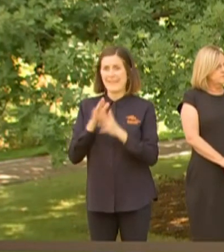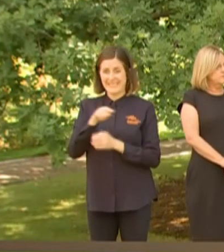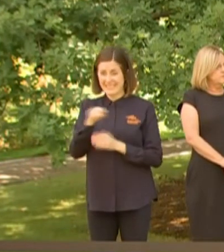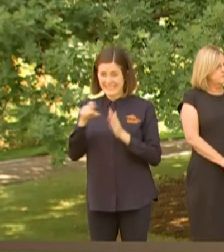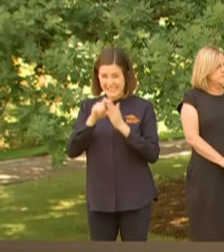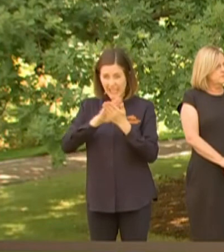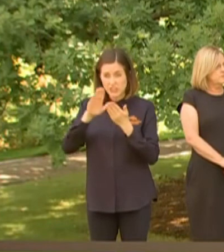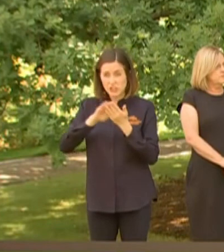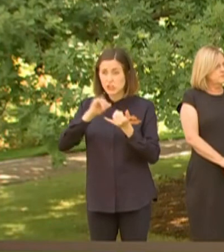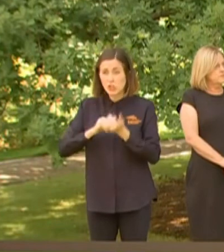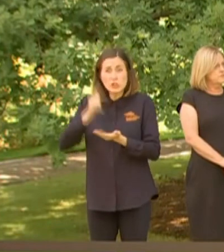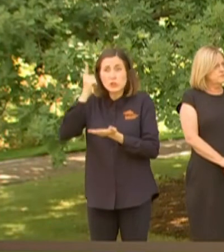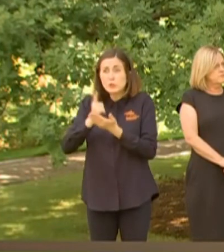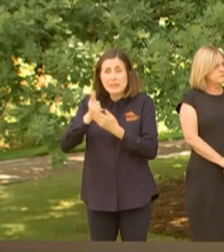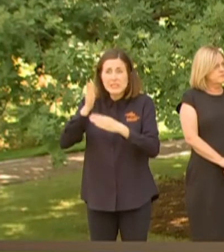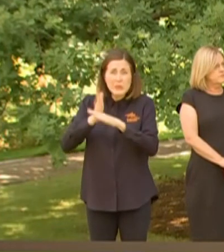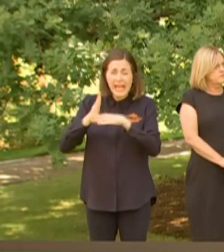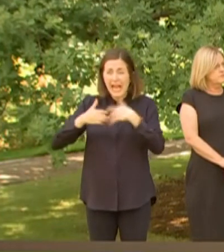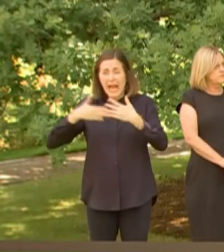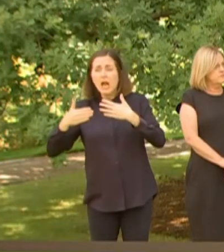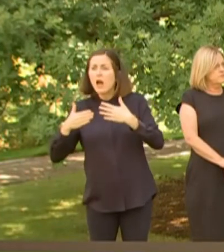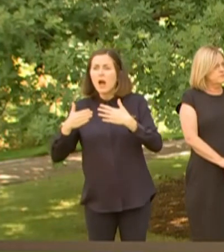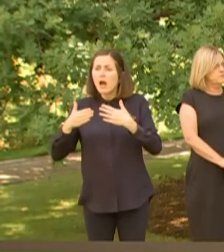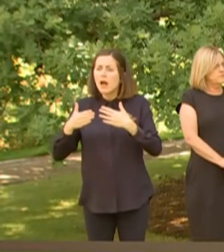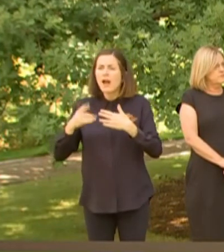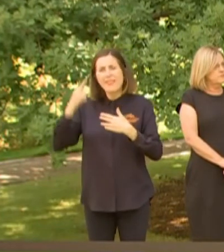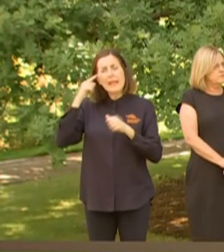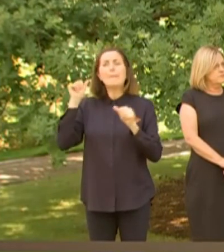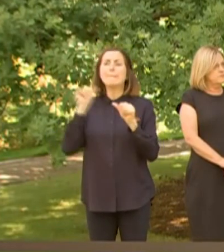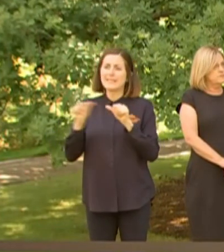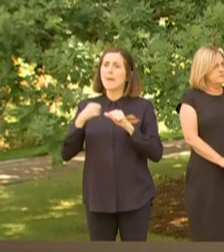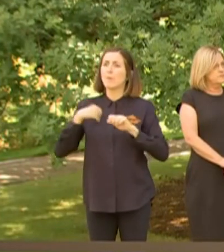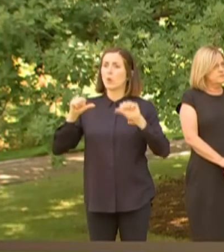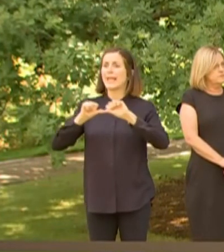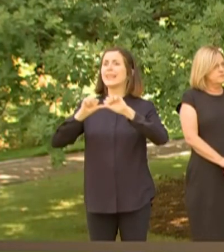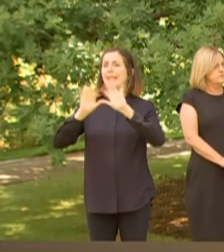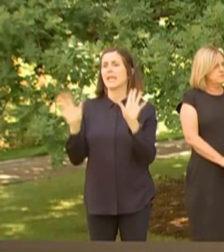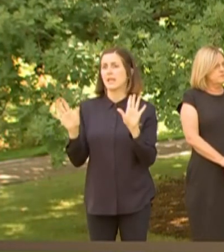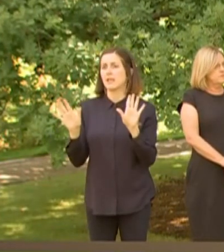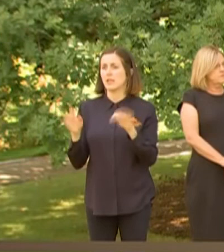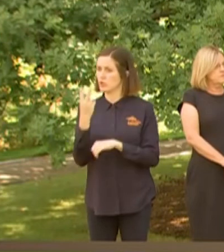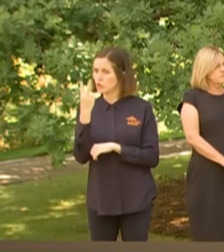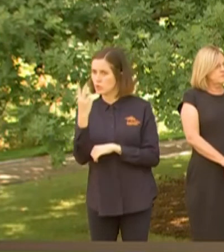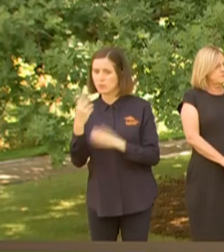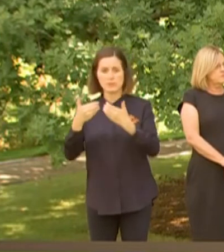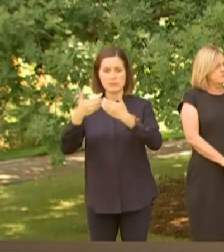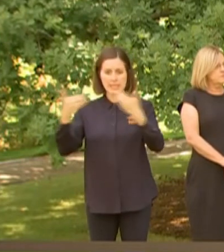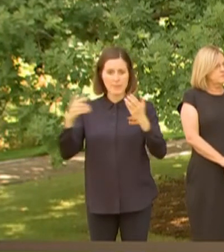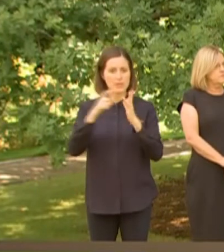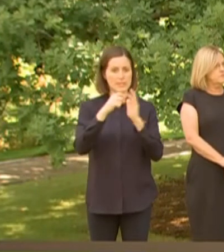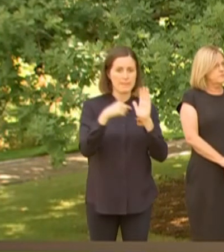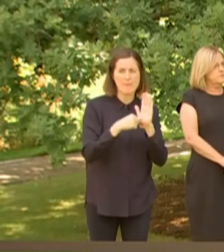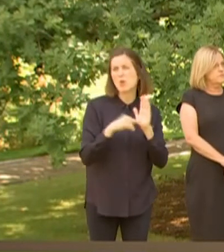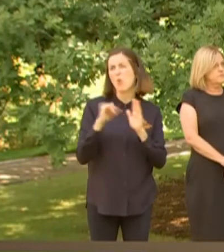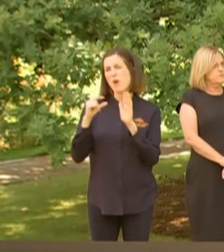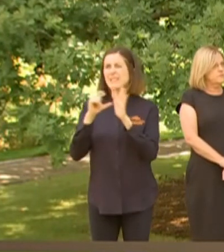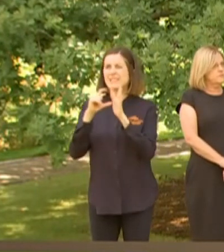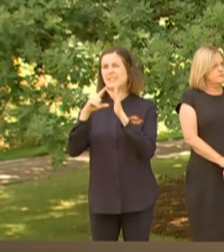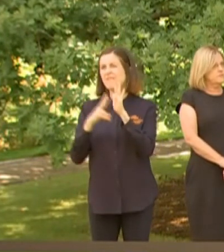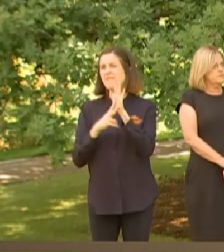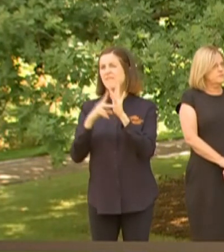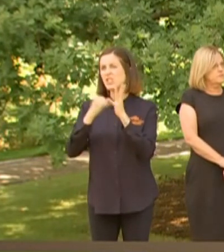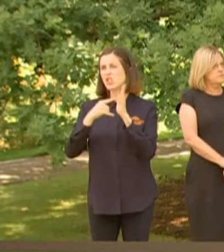It's also, and perhaps more so, it's about the fact that each of these different divisions, each of